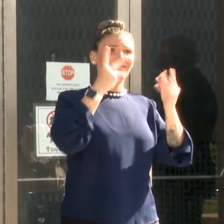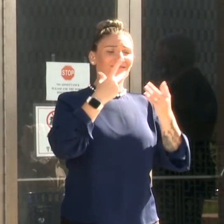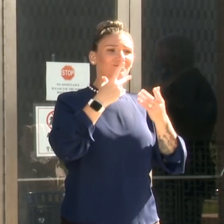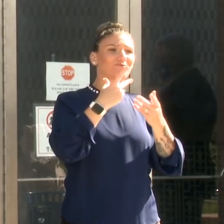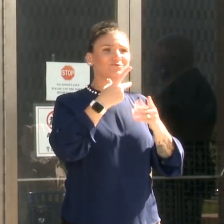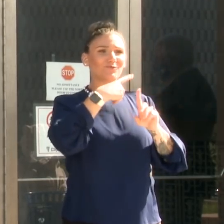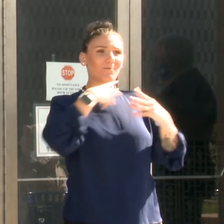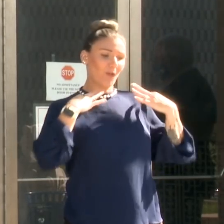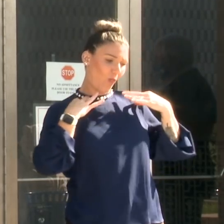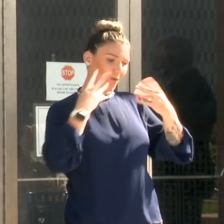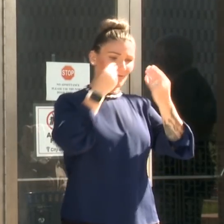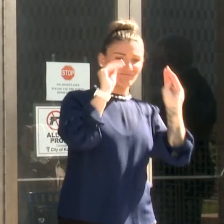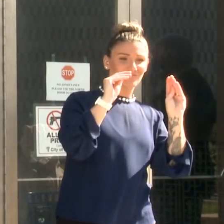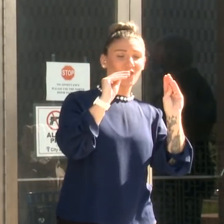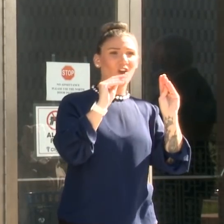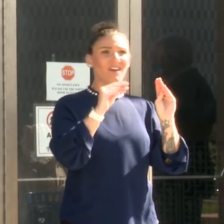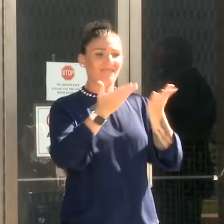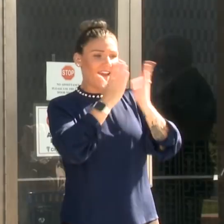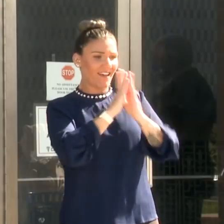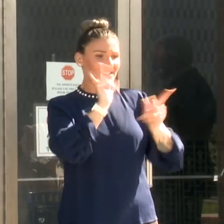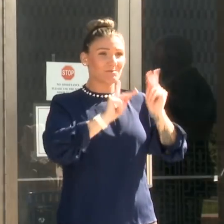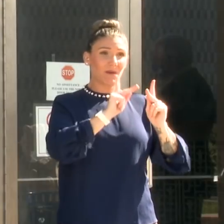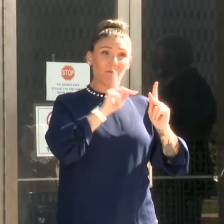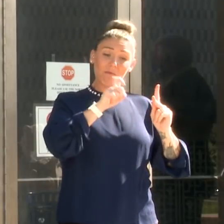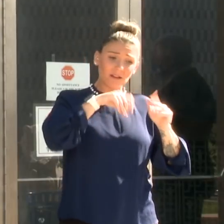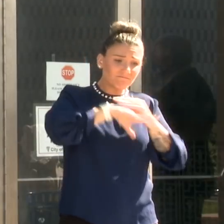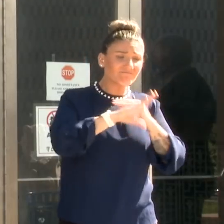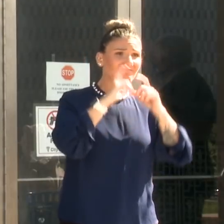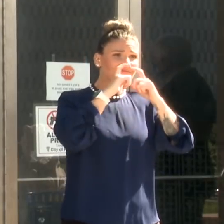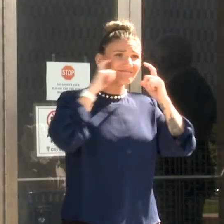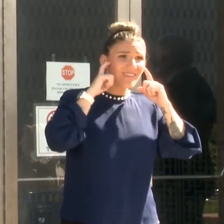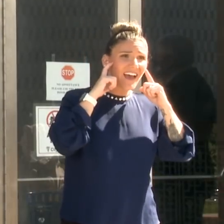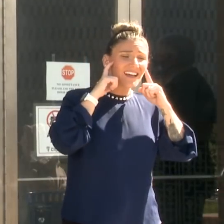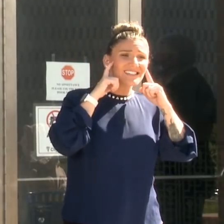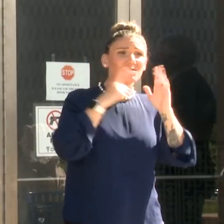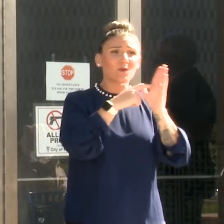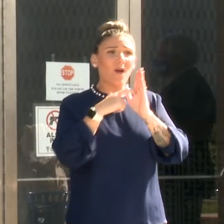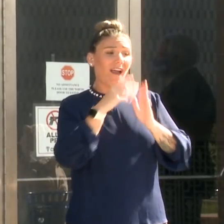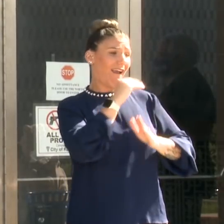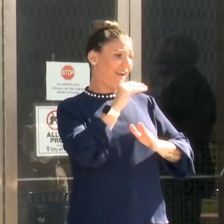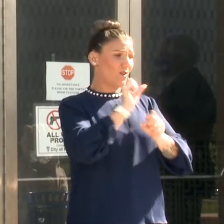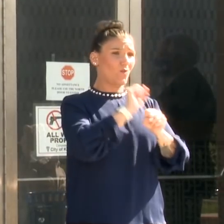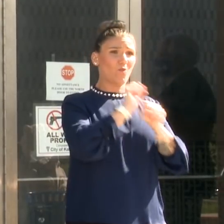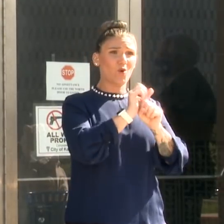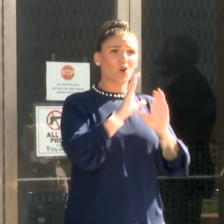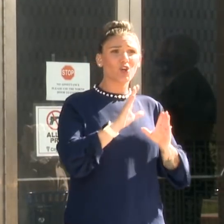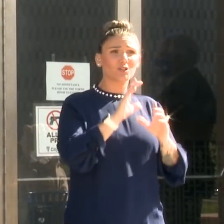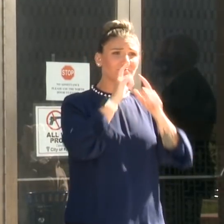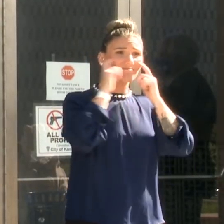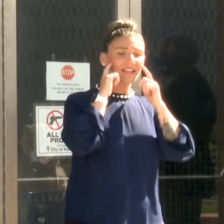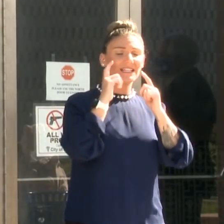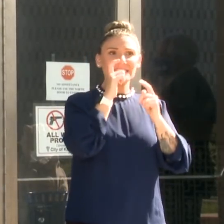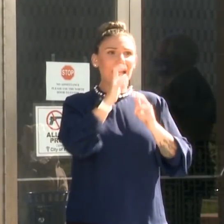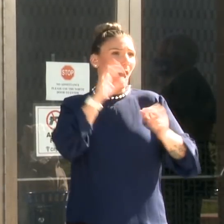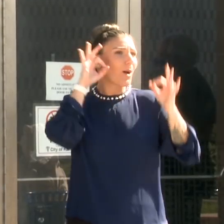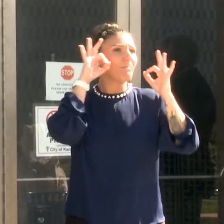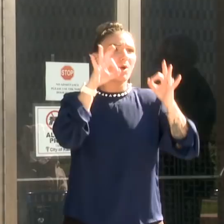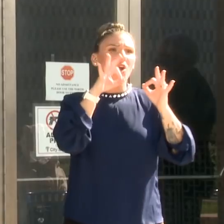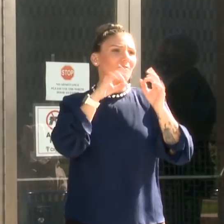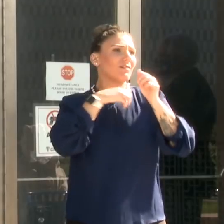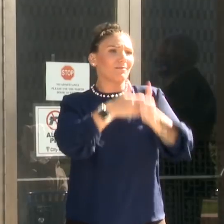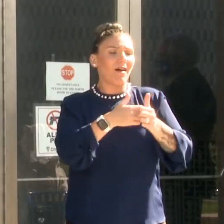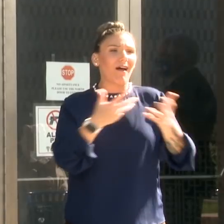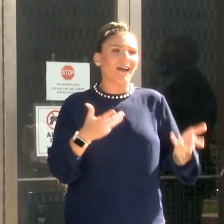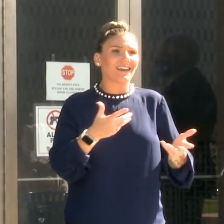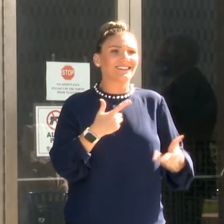about masks. They're asking people to wear masks when they come in. I think you are seeing large-scale compliance. There is not perfect compliance, and I understand that. And I've probably